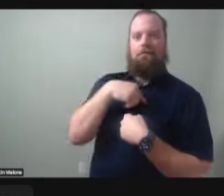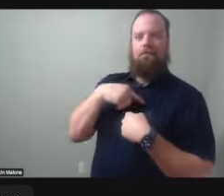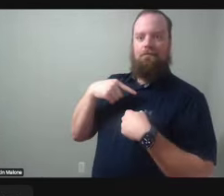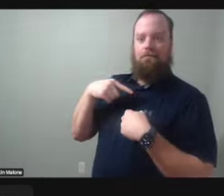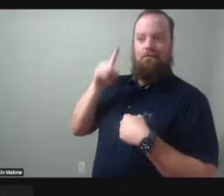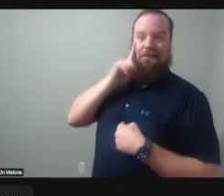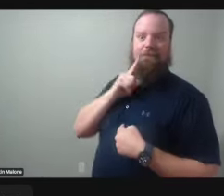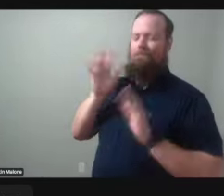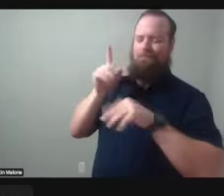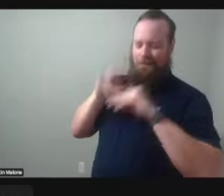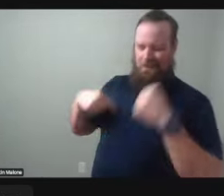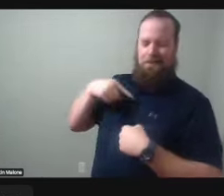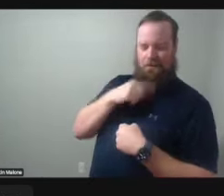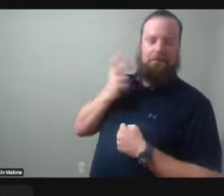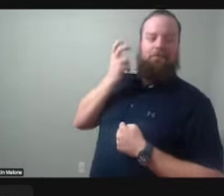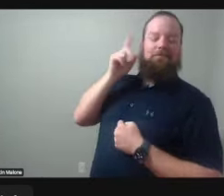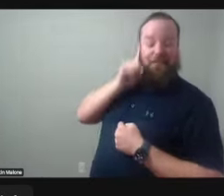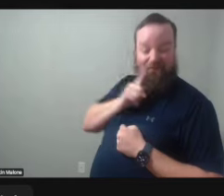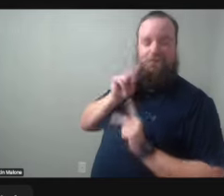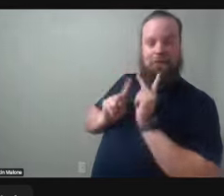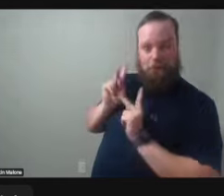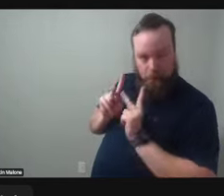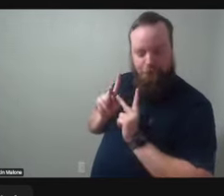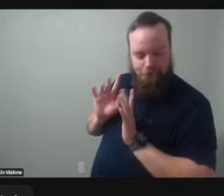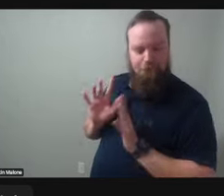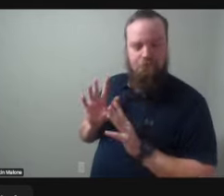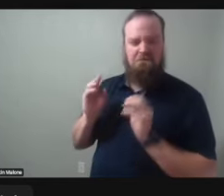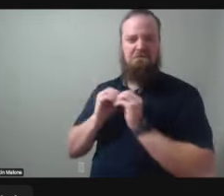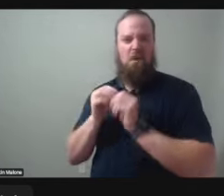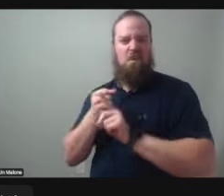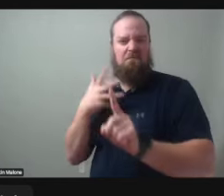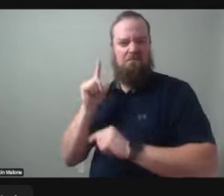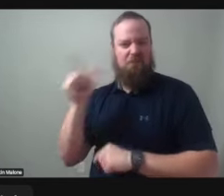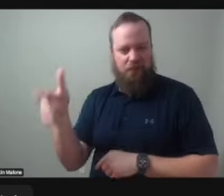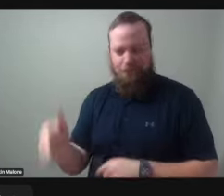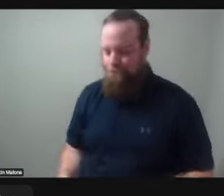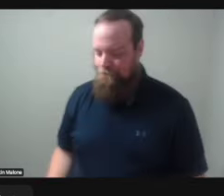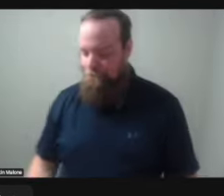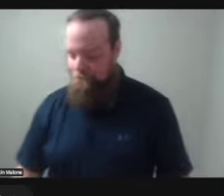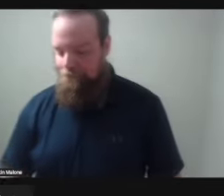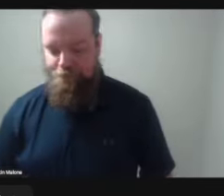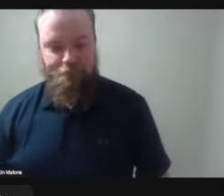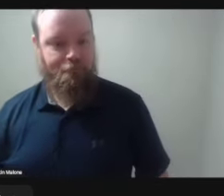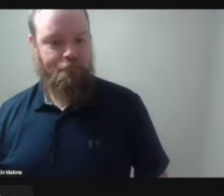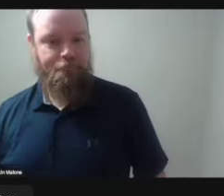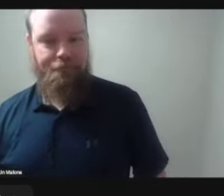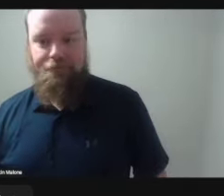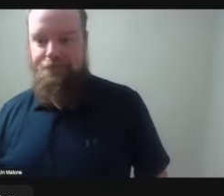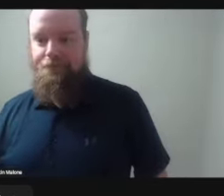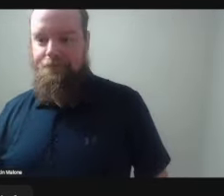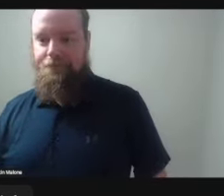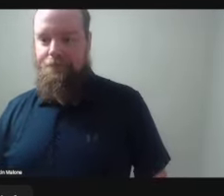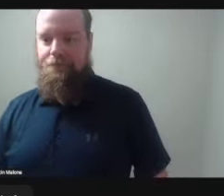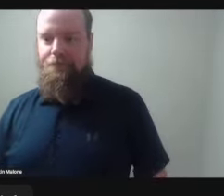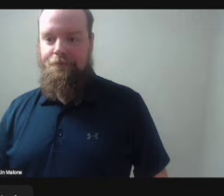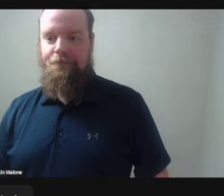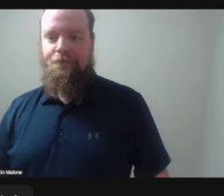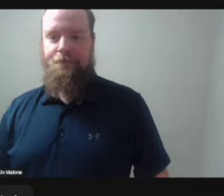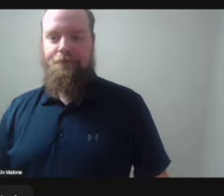different kind of oppression, different language and culture that people use. And that's the deafblind community. And we'll talk more about